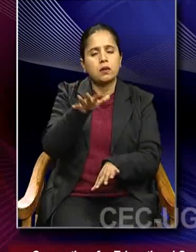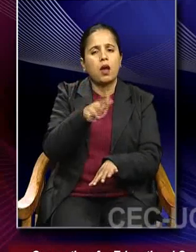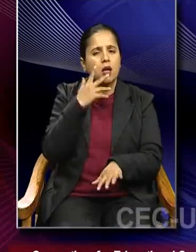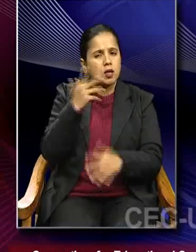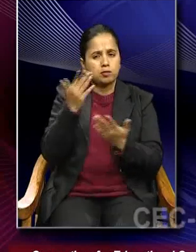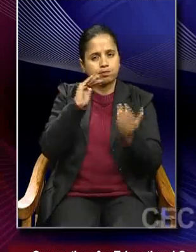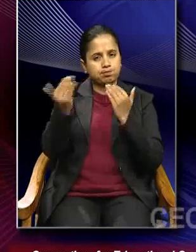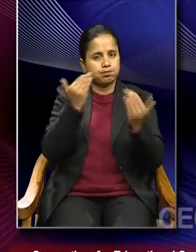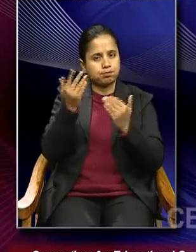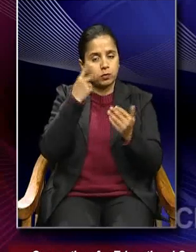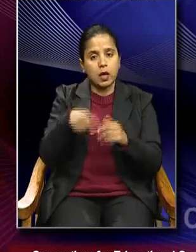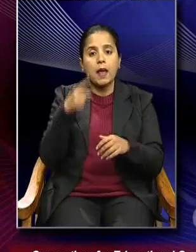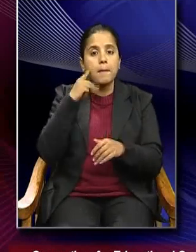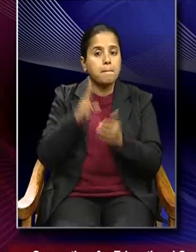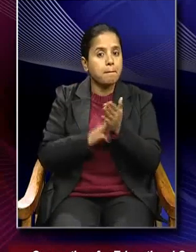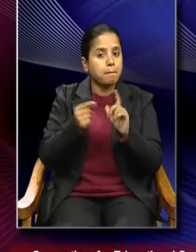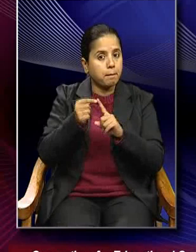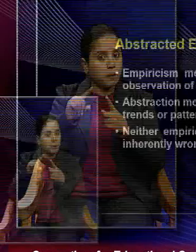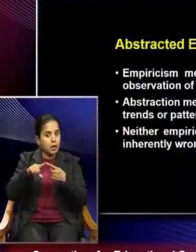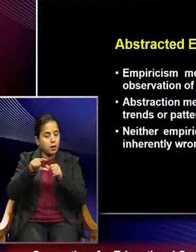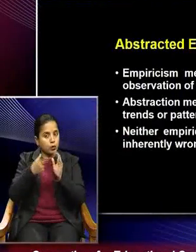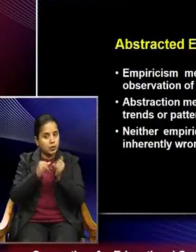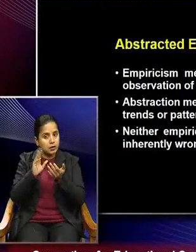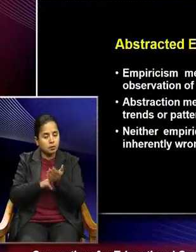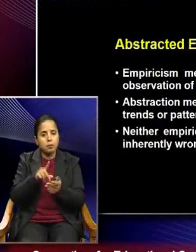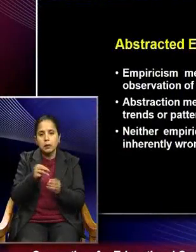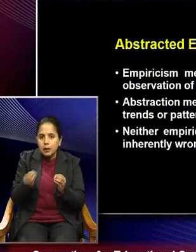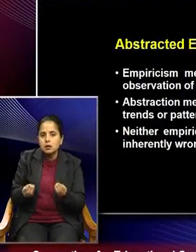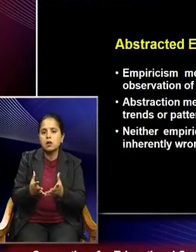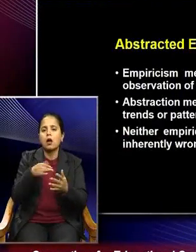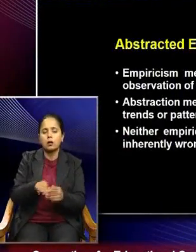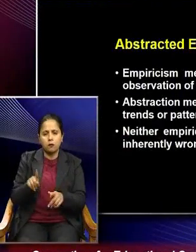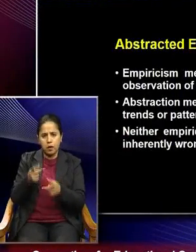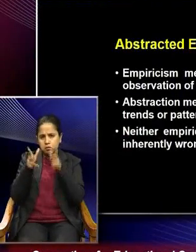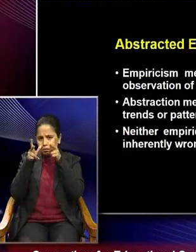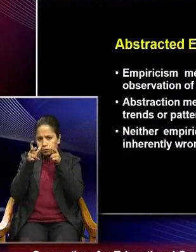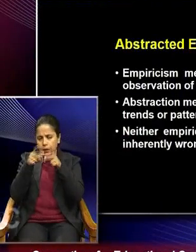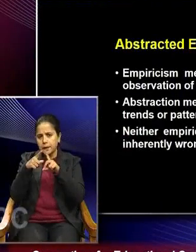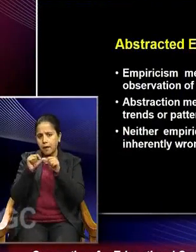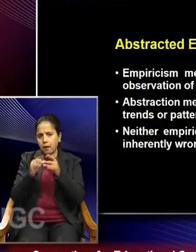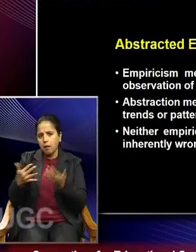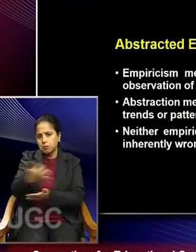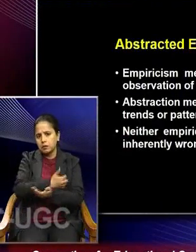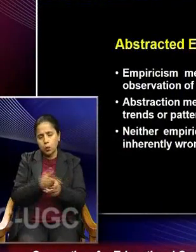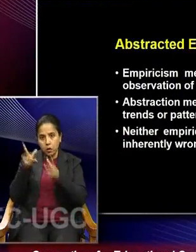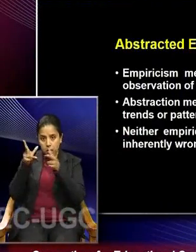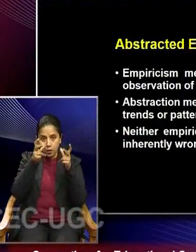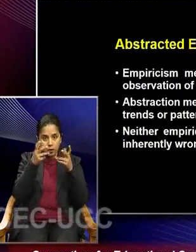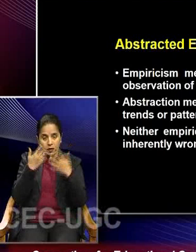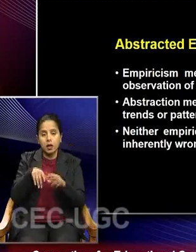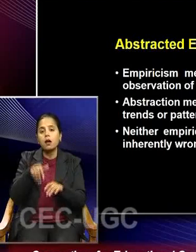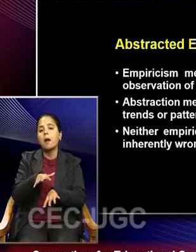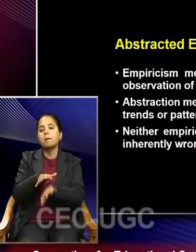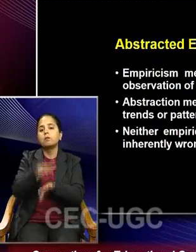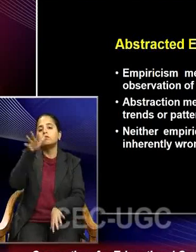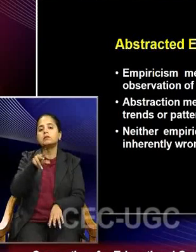empiricism. Empiricism means beginning with the observation of data. Abstraction